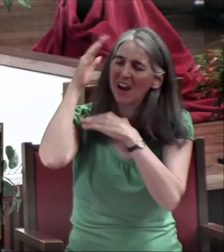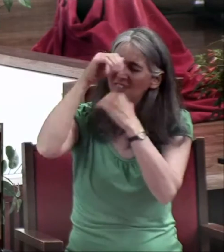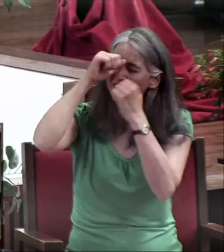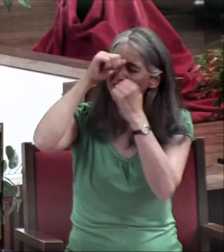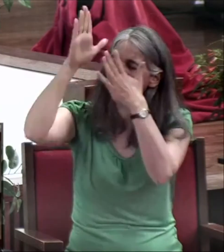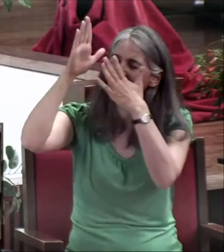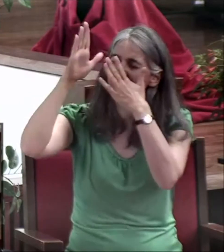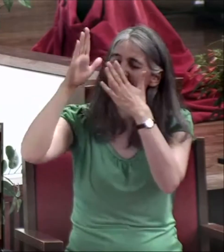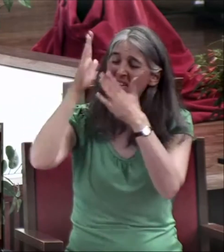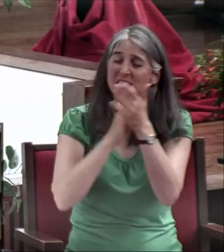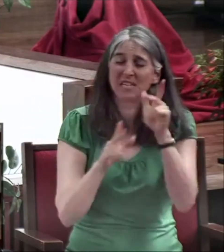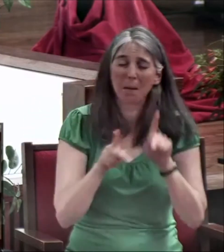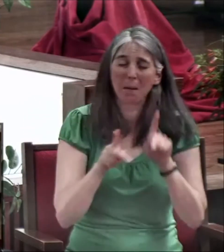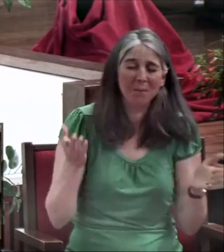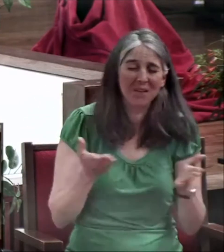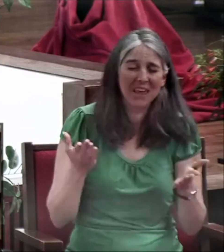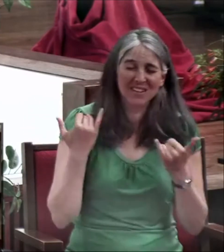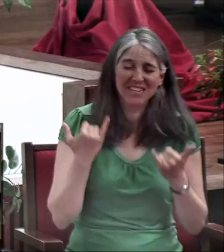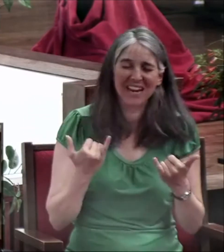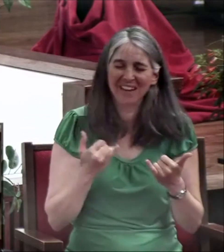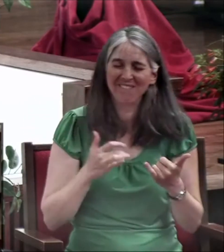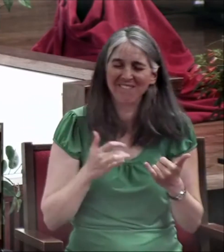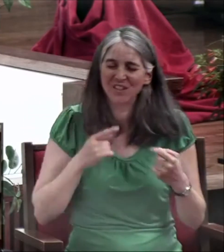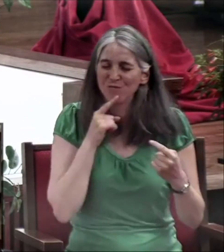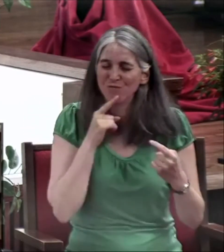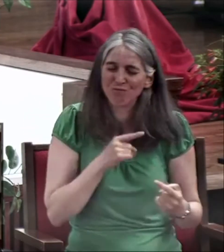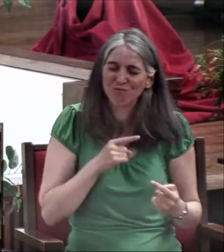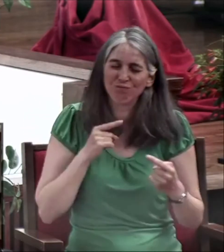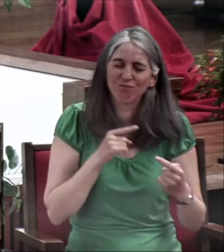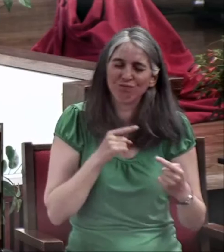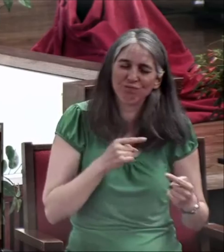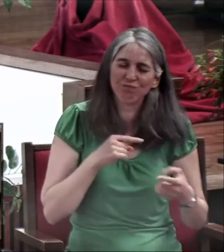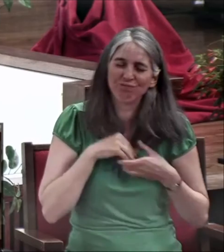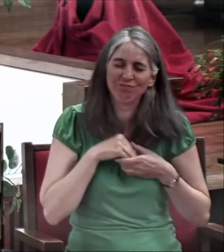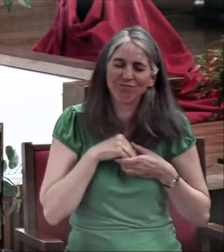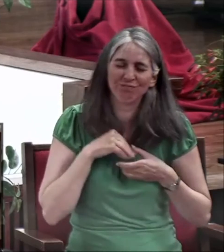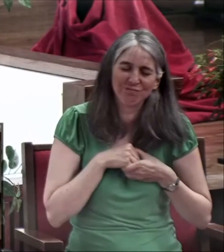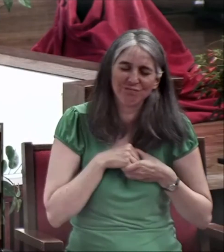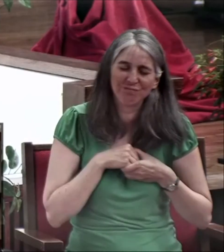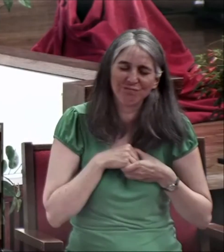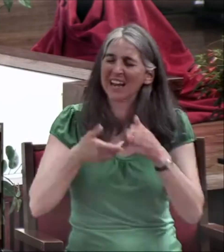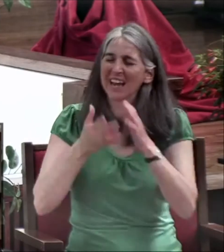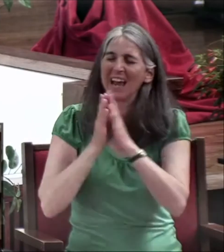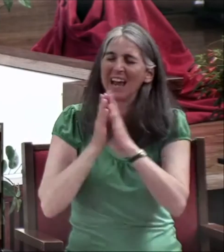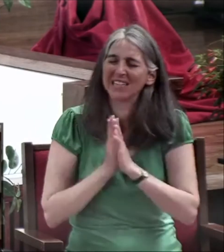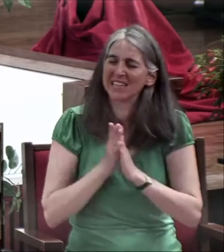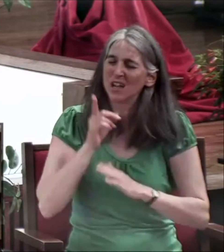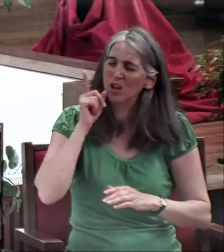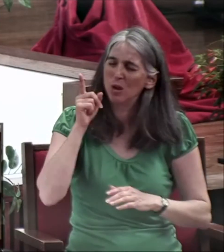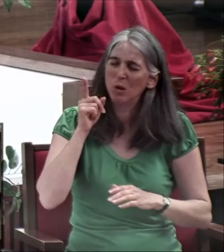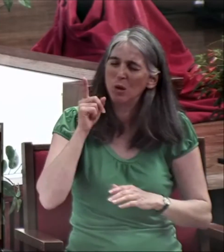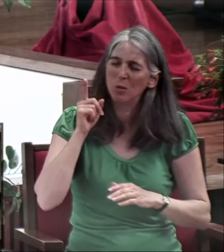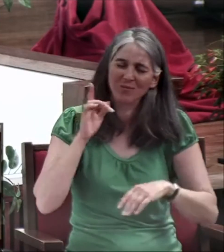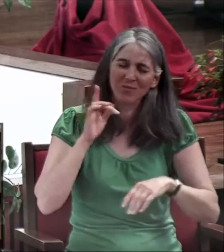find some people here today that are struggling with many things. And I ask you that you